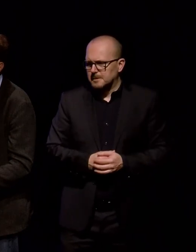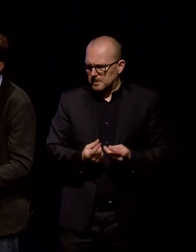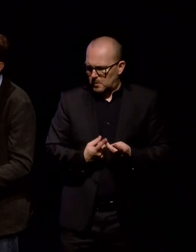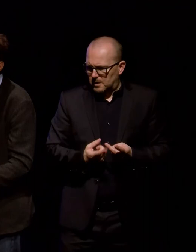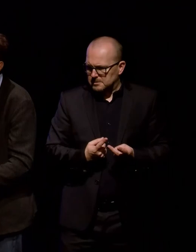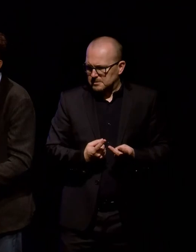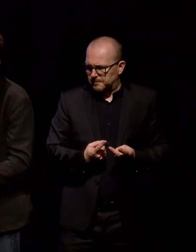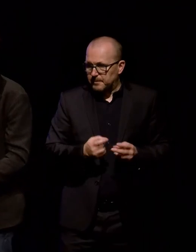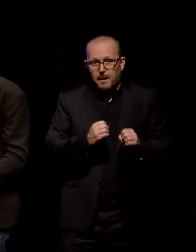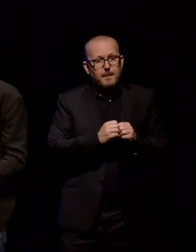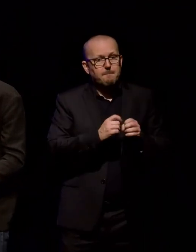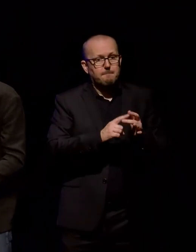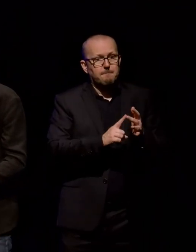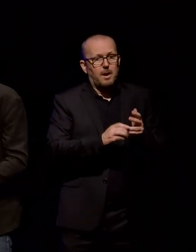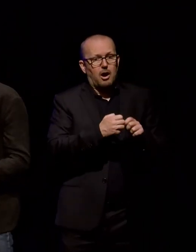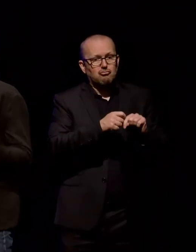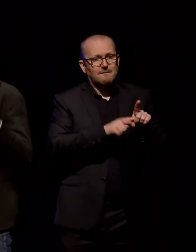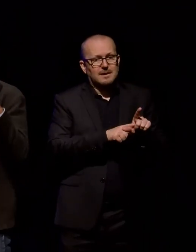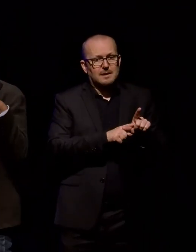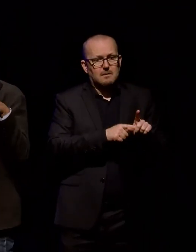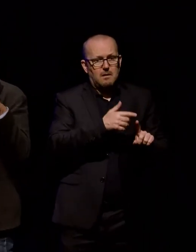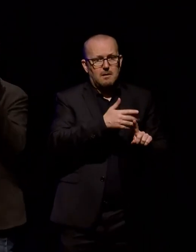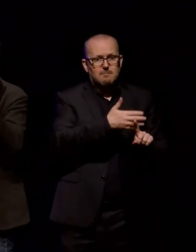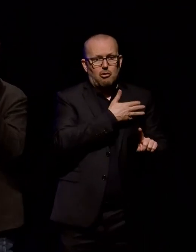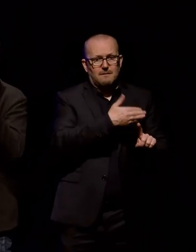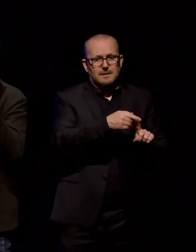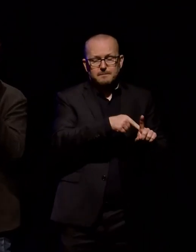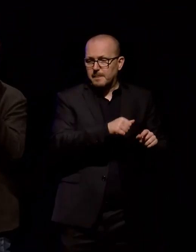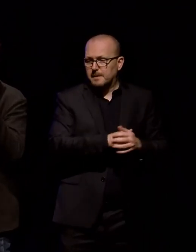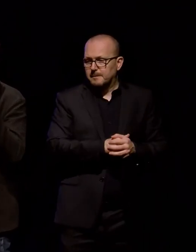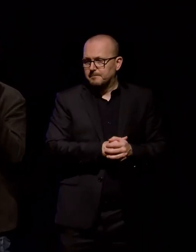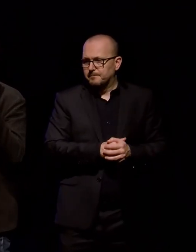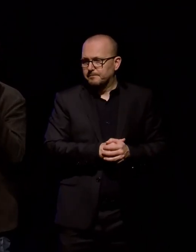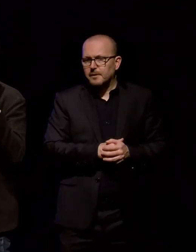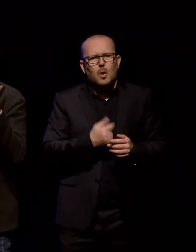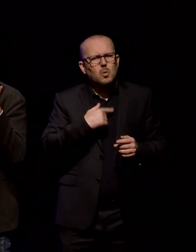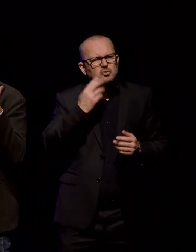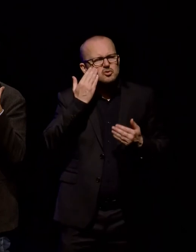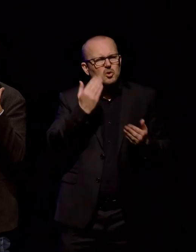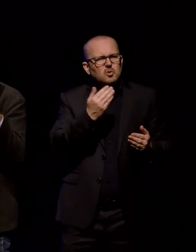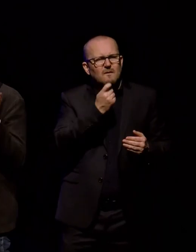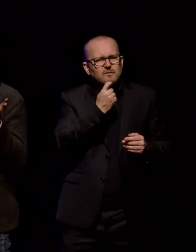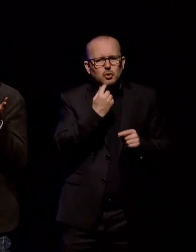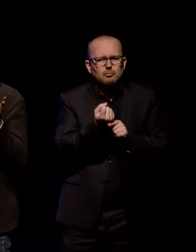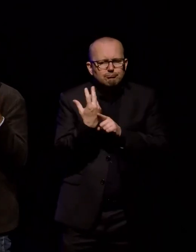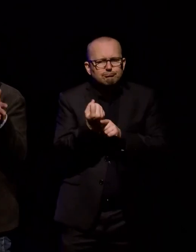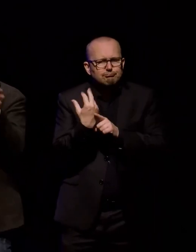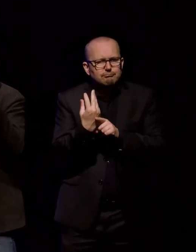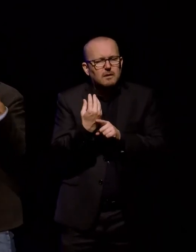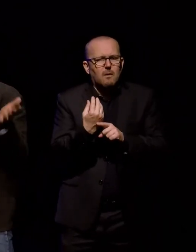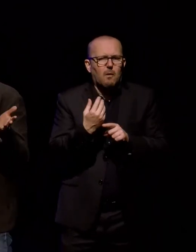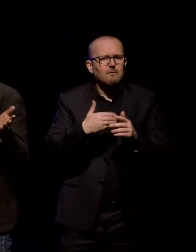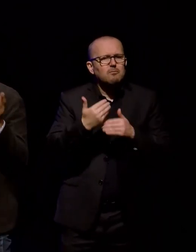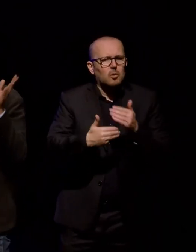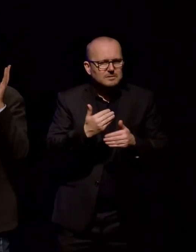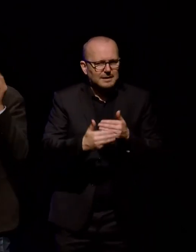There's a biography. This is a biography. We're just going to show a few screen of the process of, so we've been